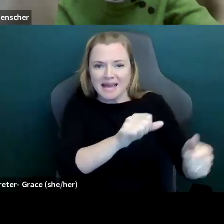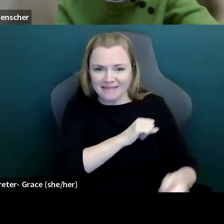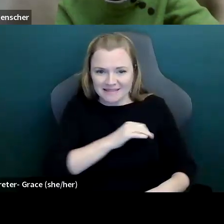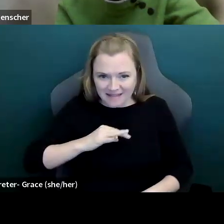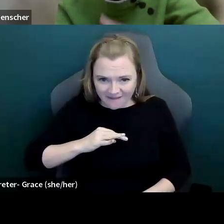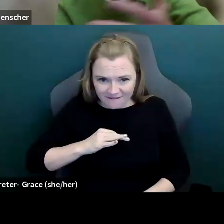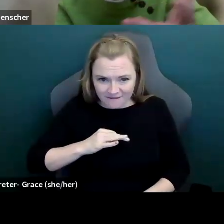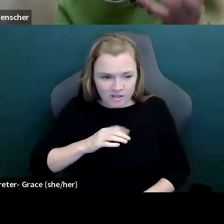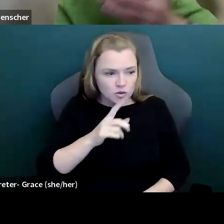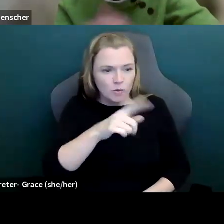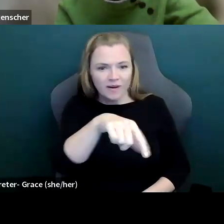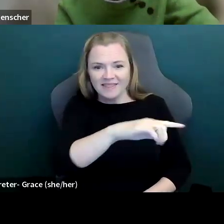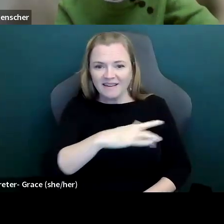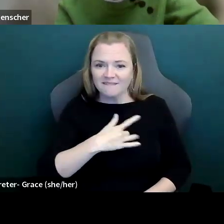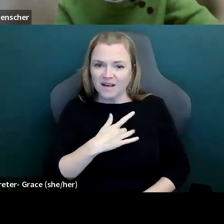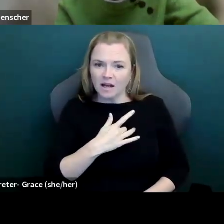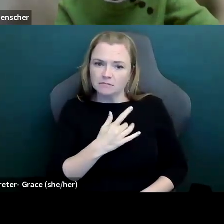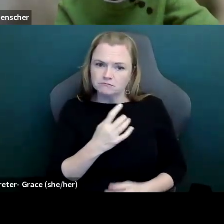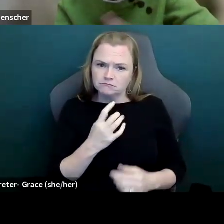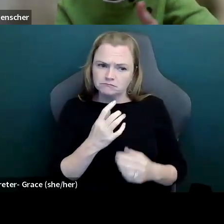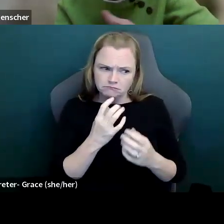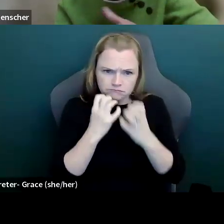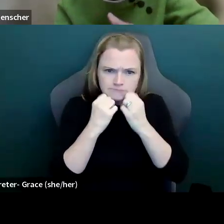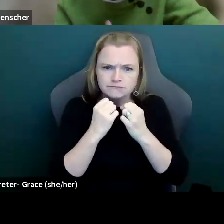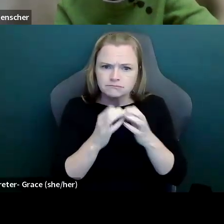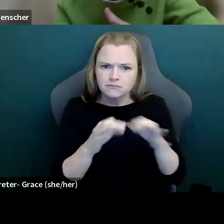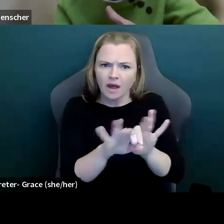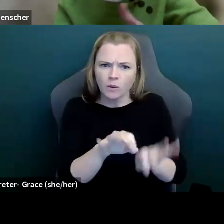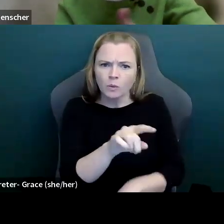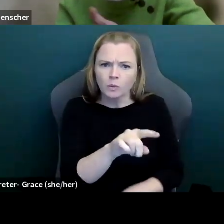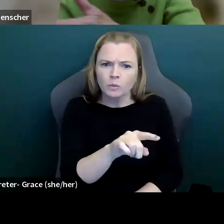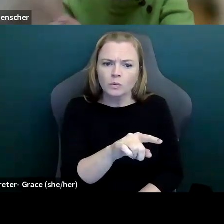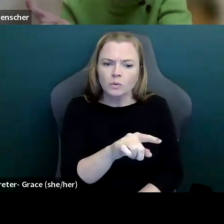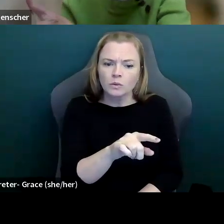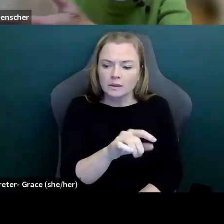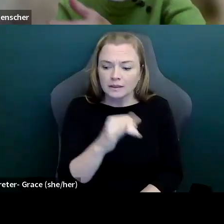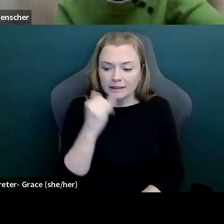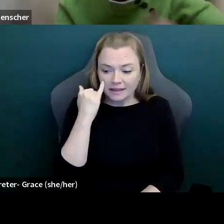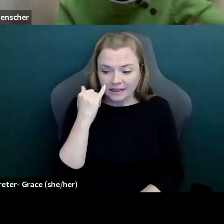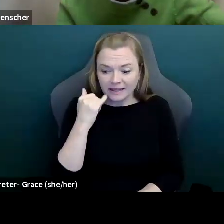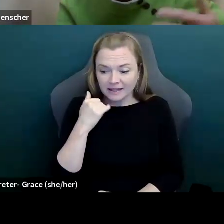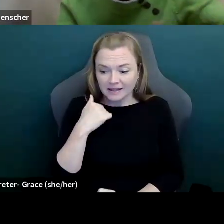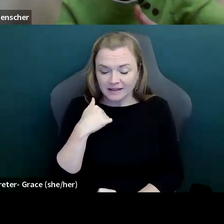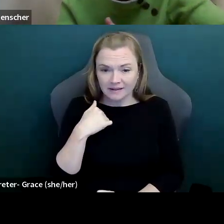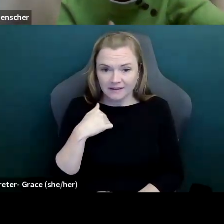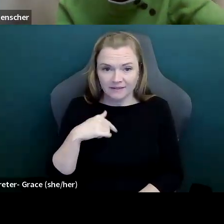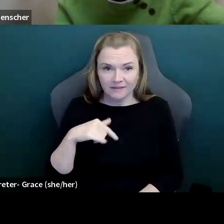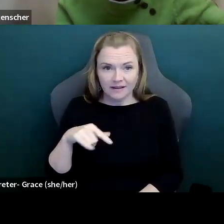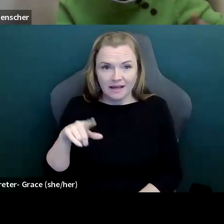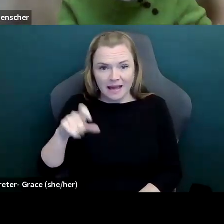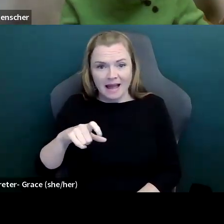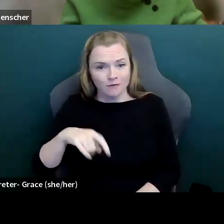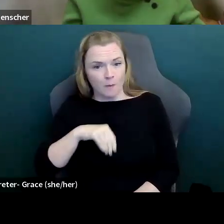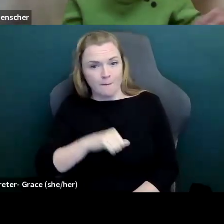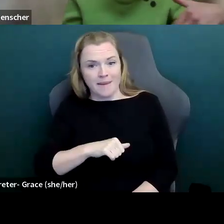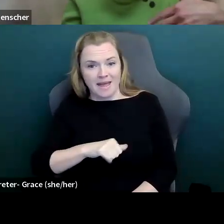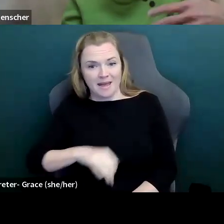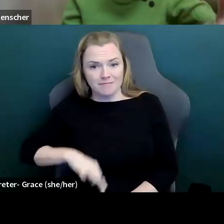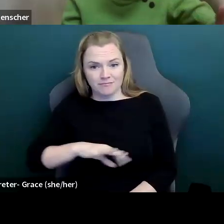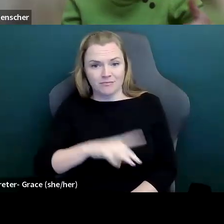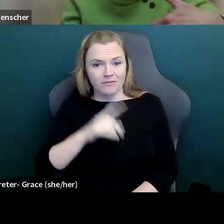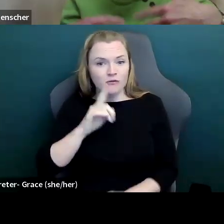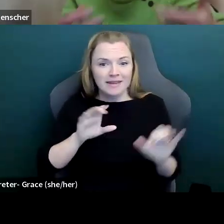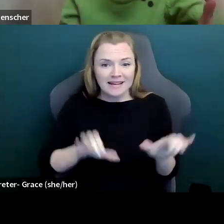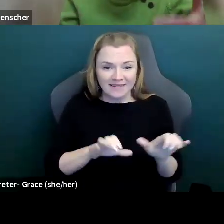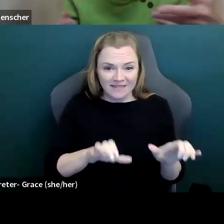felt valued. So I didn't, if I had to pay for her activity, we would pay for the activity. I'd rather use the